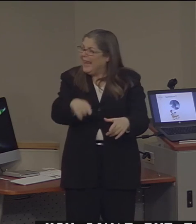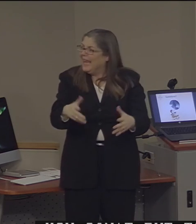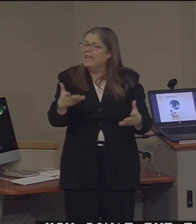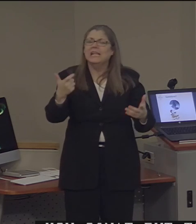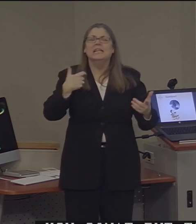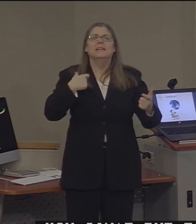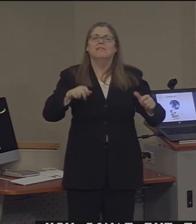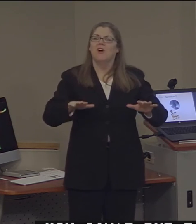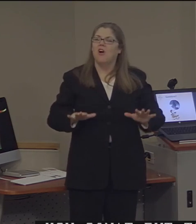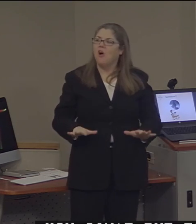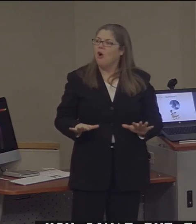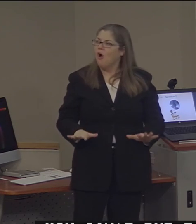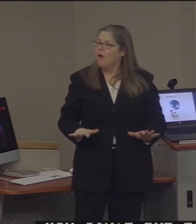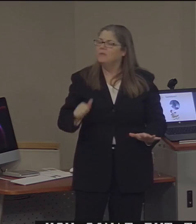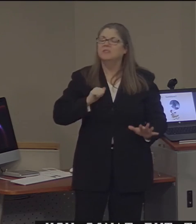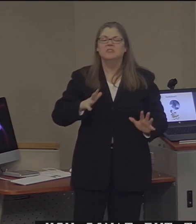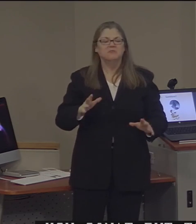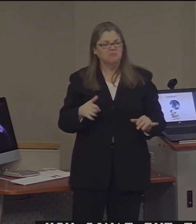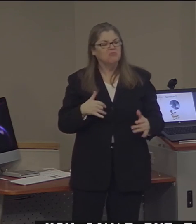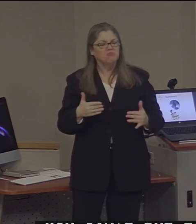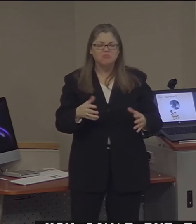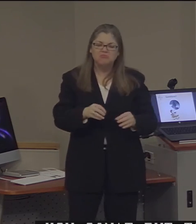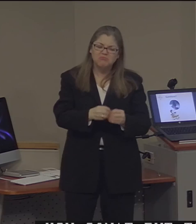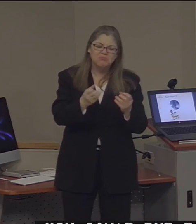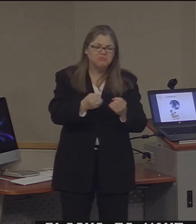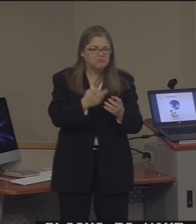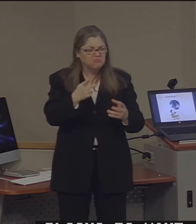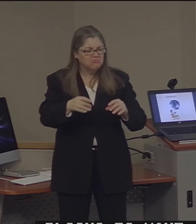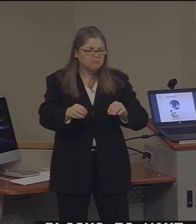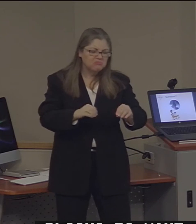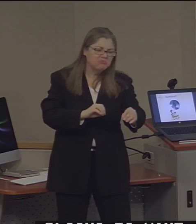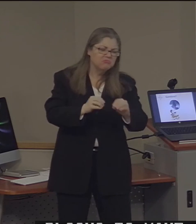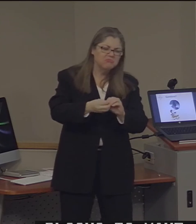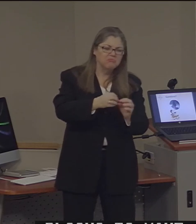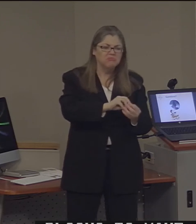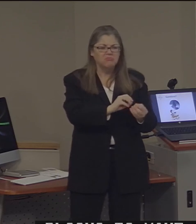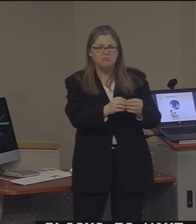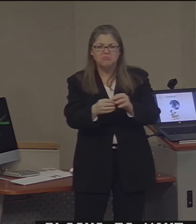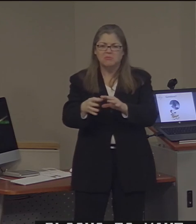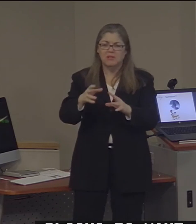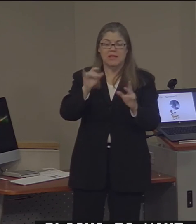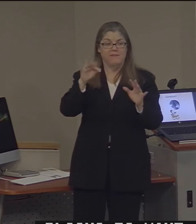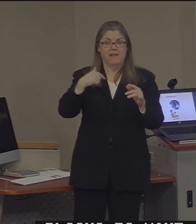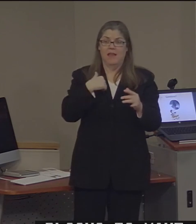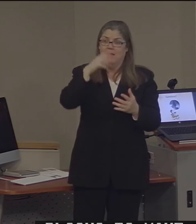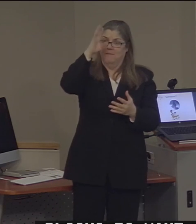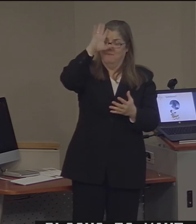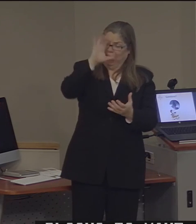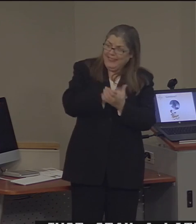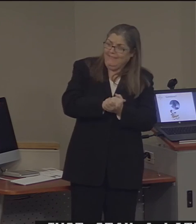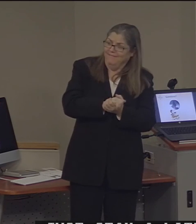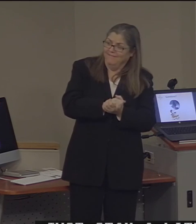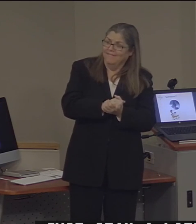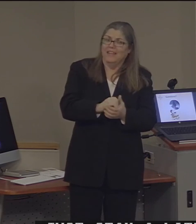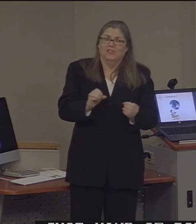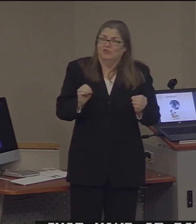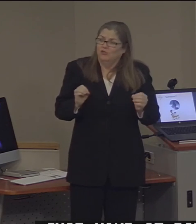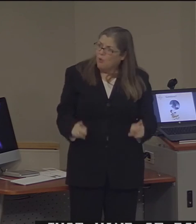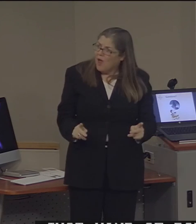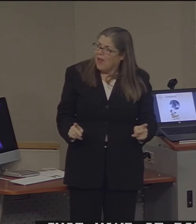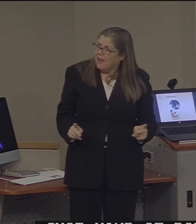little calm. You just kind of do it. But I think as long as people think it's okay to,